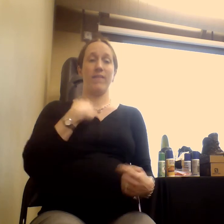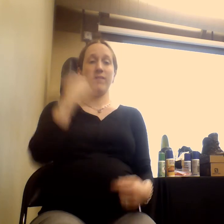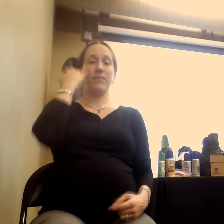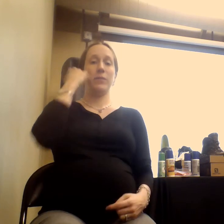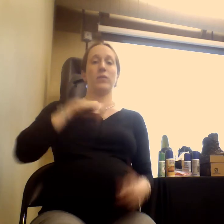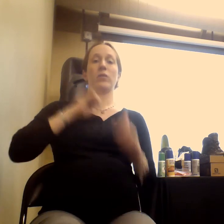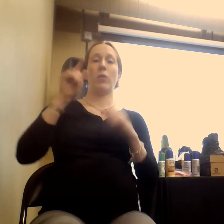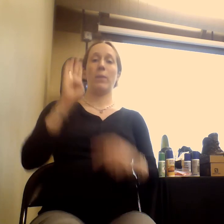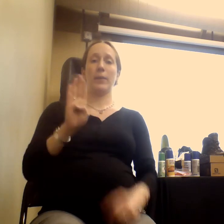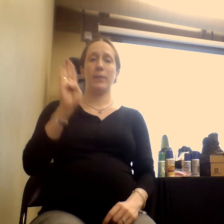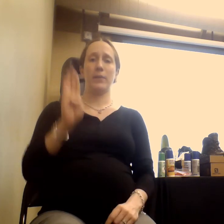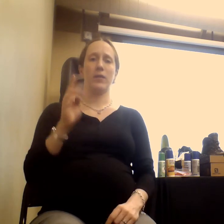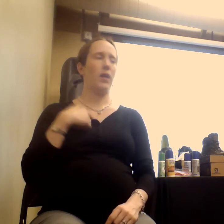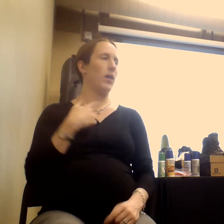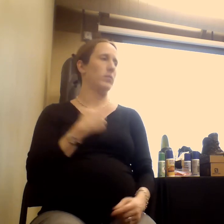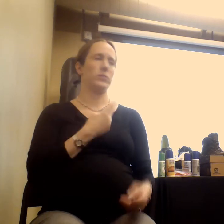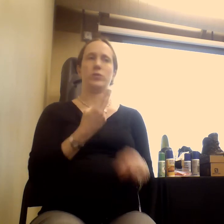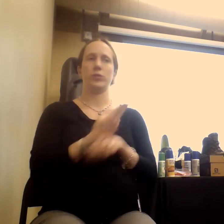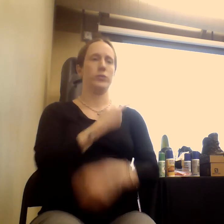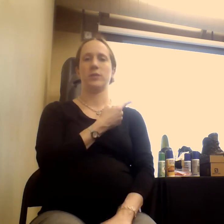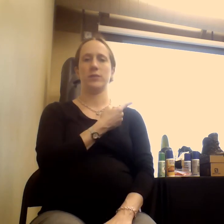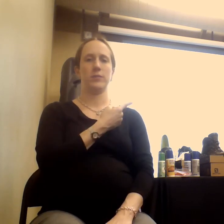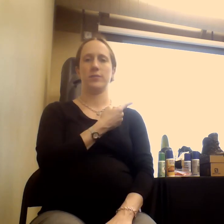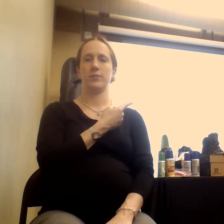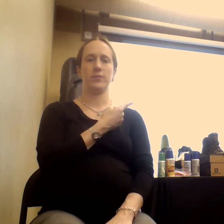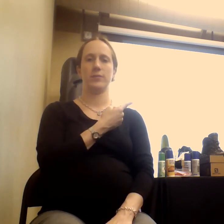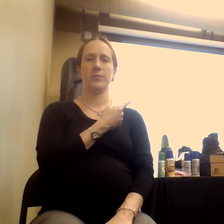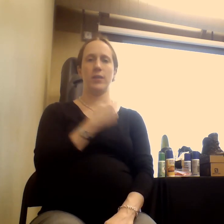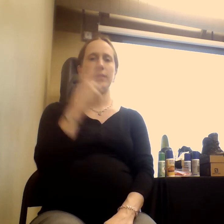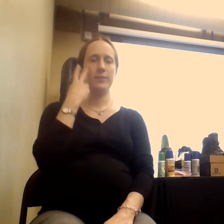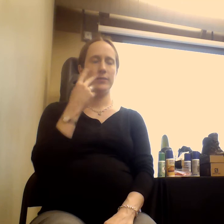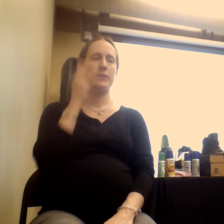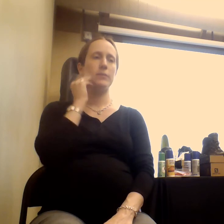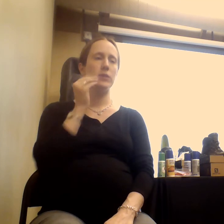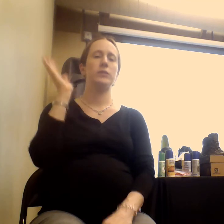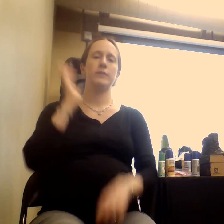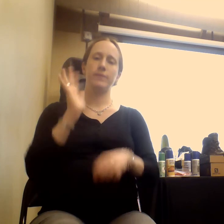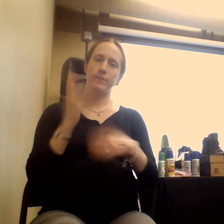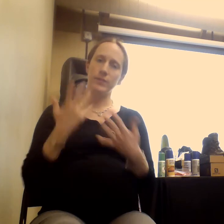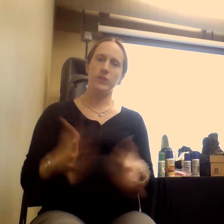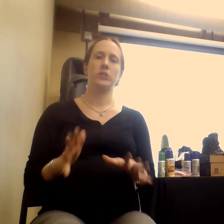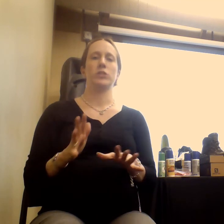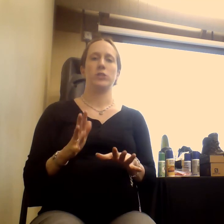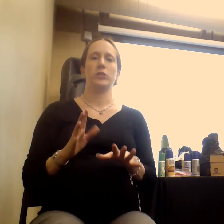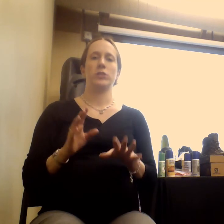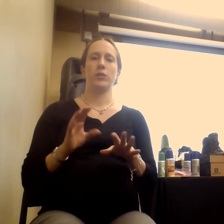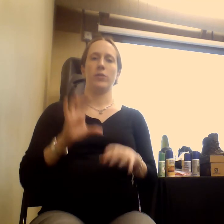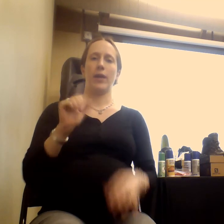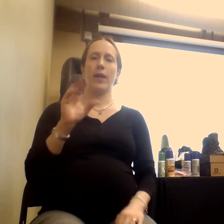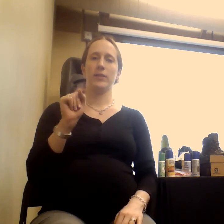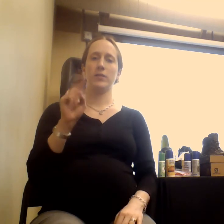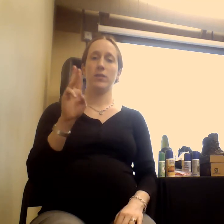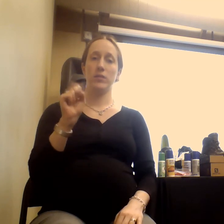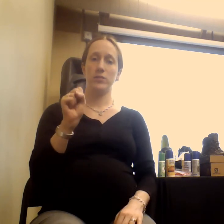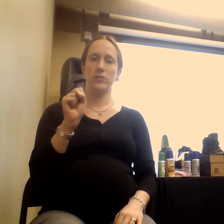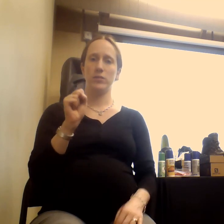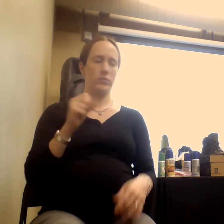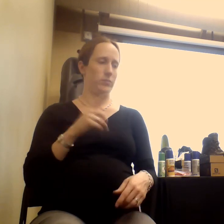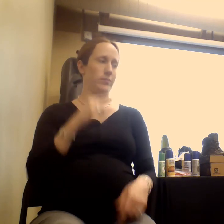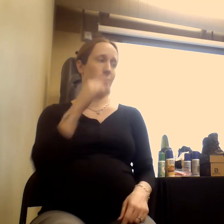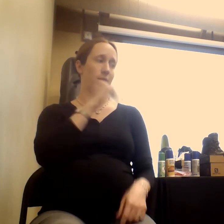side of that. Right. And I've seen it more than once. Right. So it's kind of the same principle. I'm wearing this boot in Big Bend. Just about nothing's getting through that